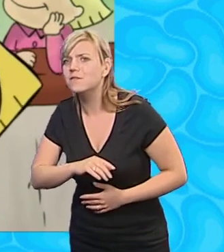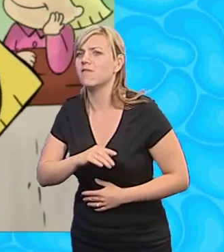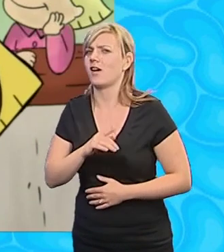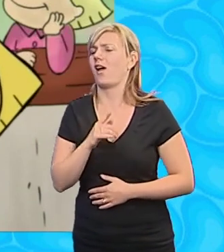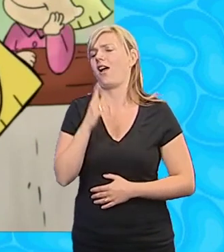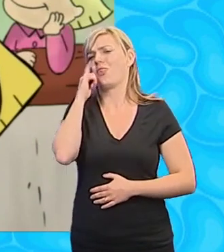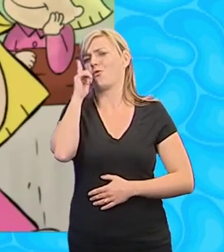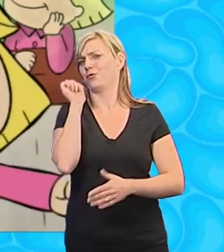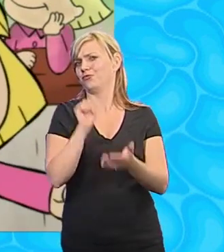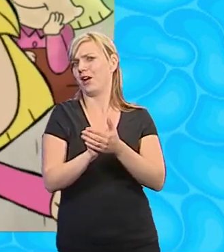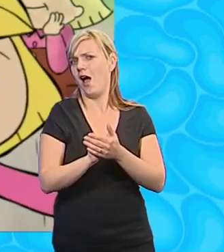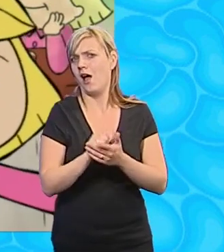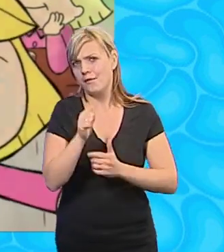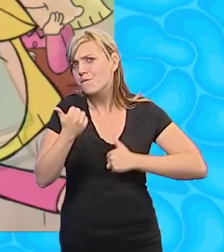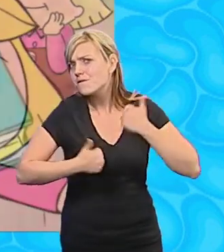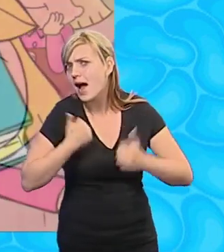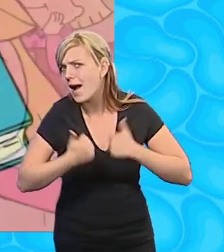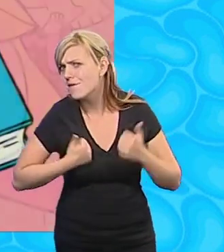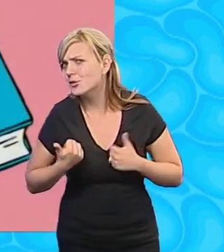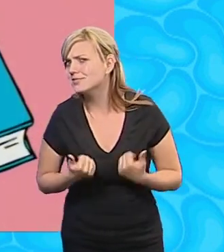I thought so. He's your favourite.